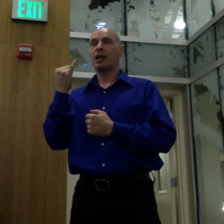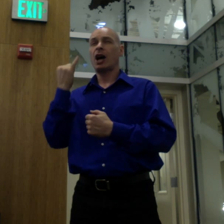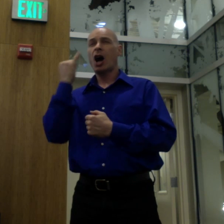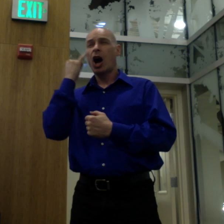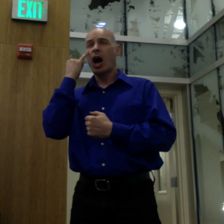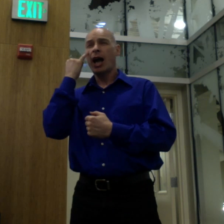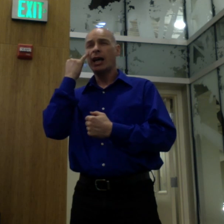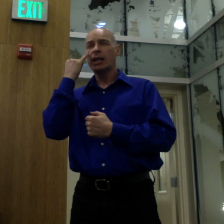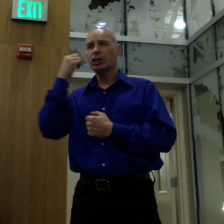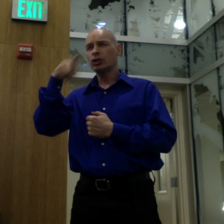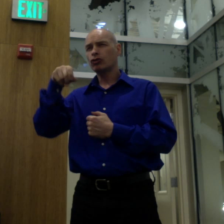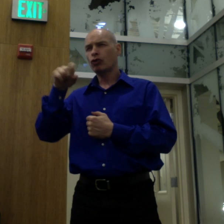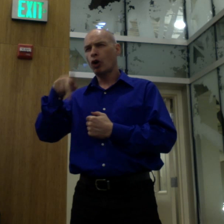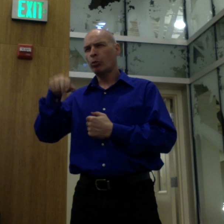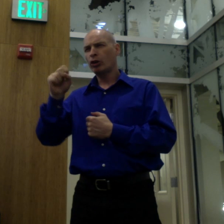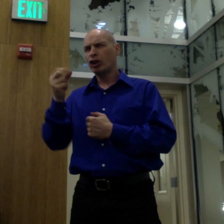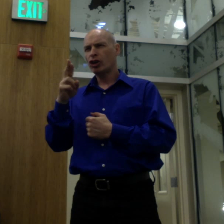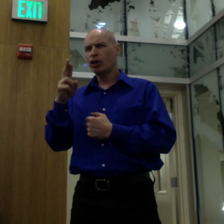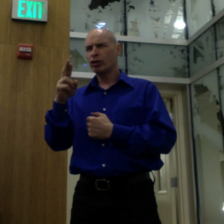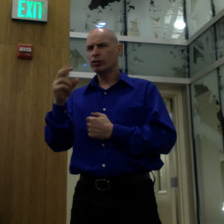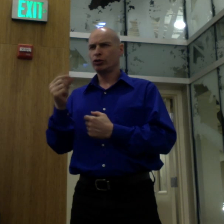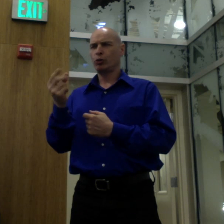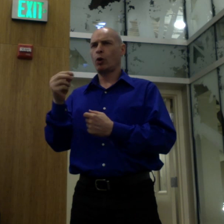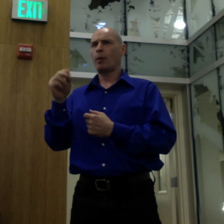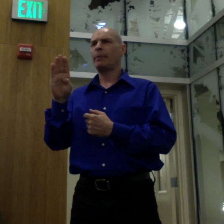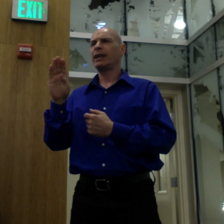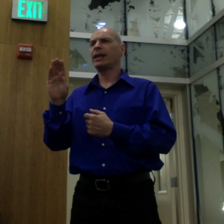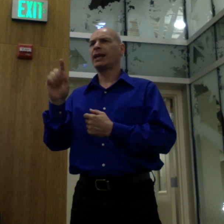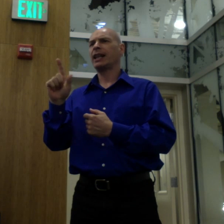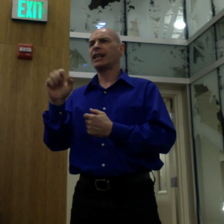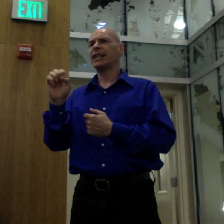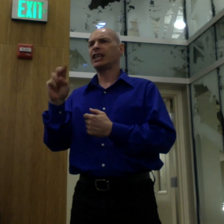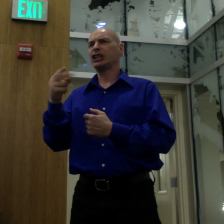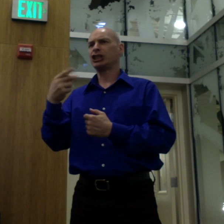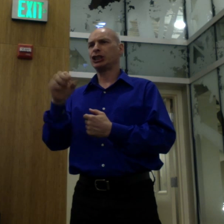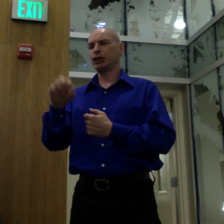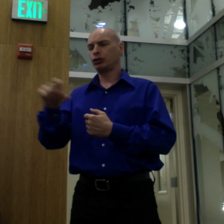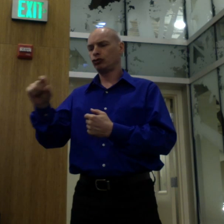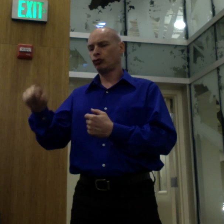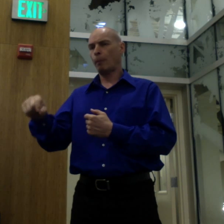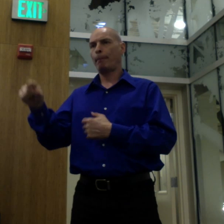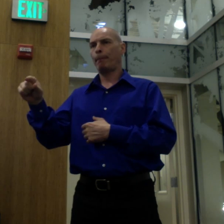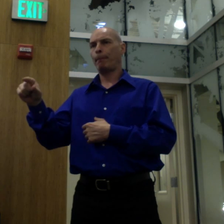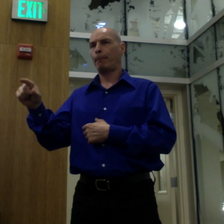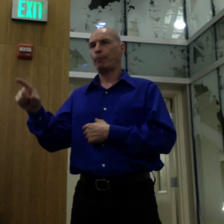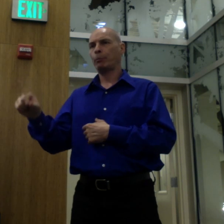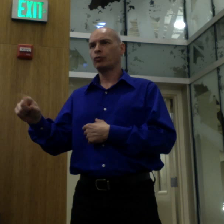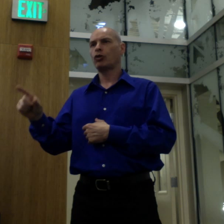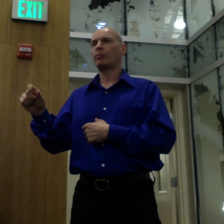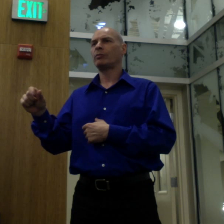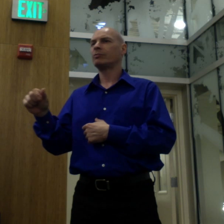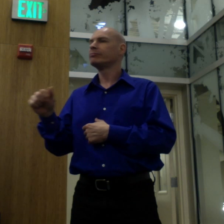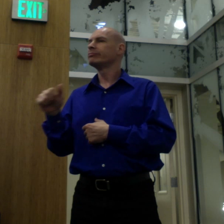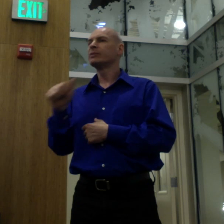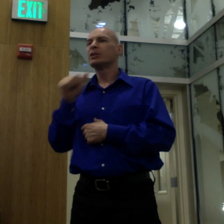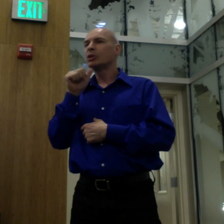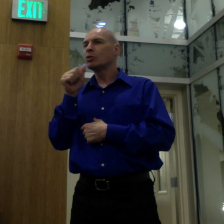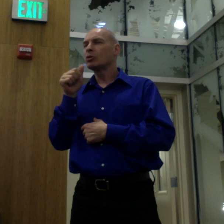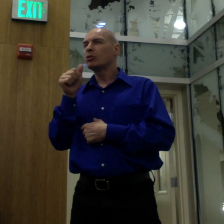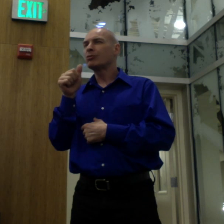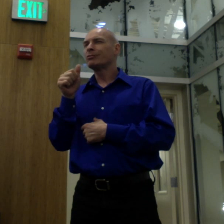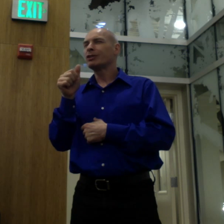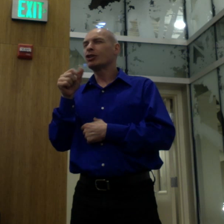Squeeze a couple drops of bleach in your water, and just enough so you can barely smell that